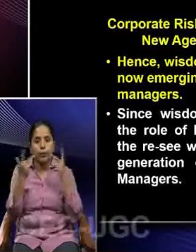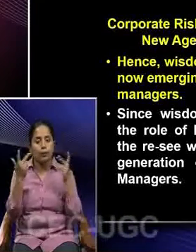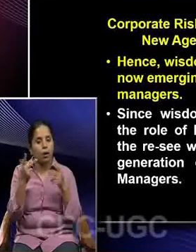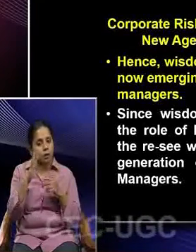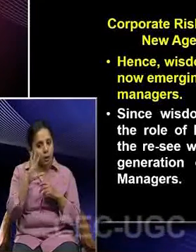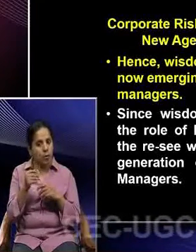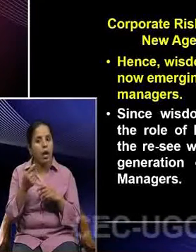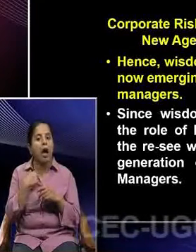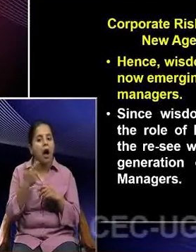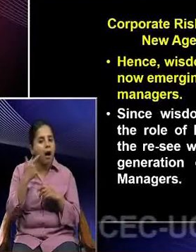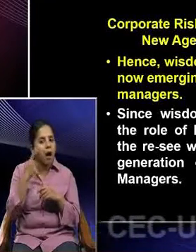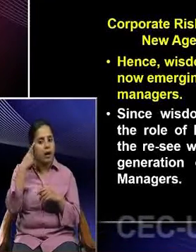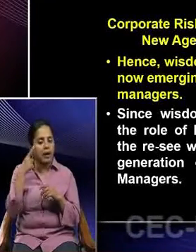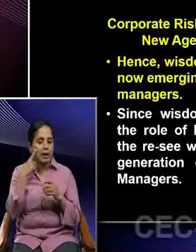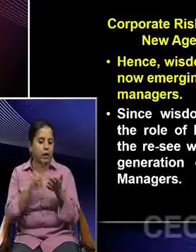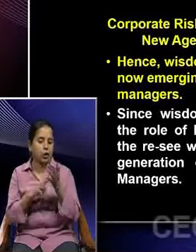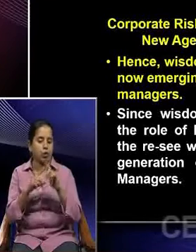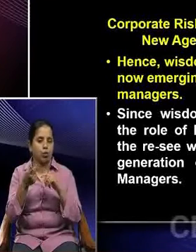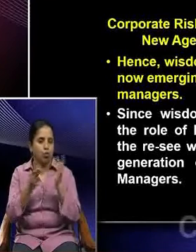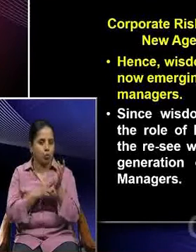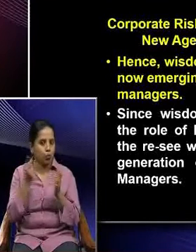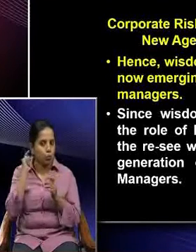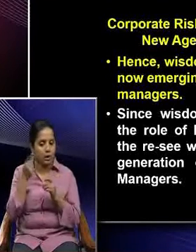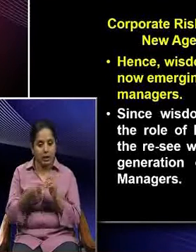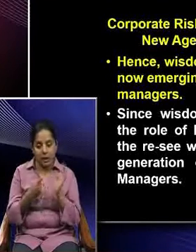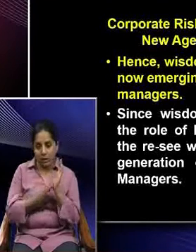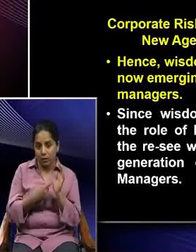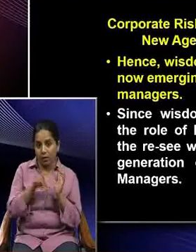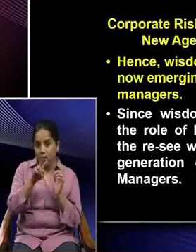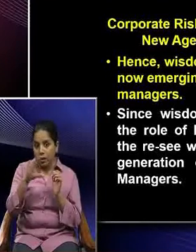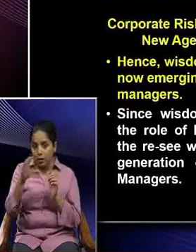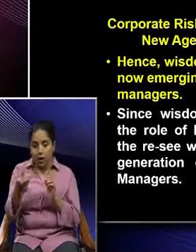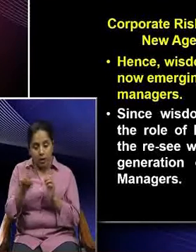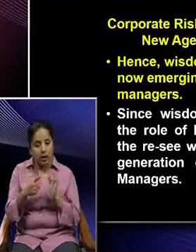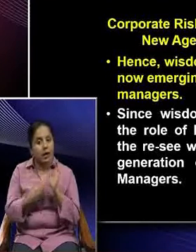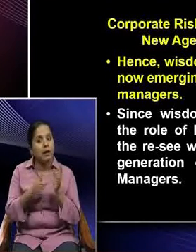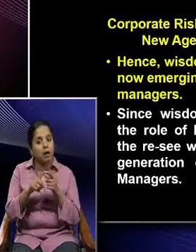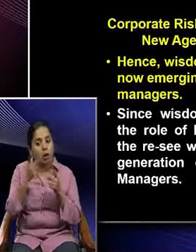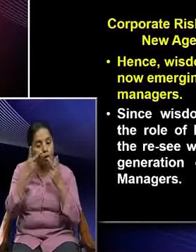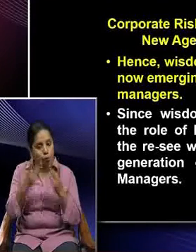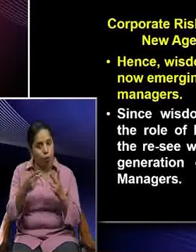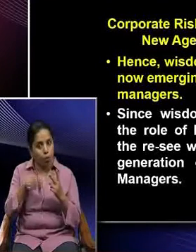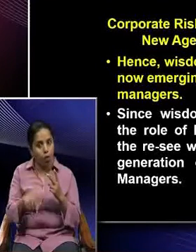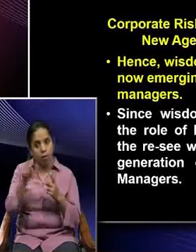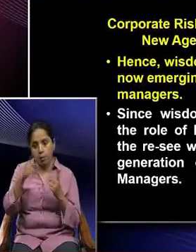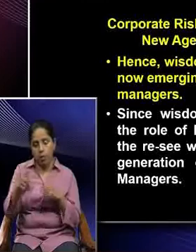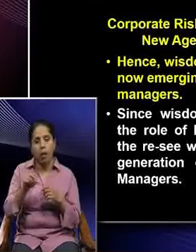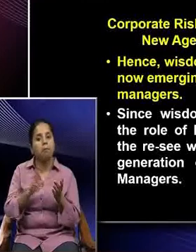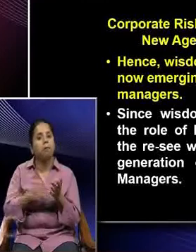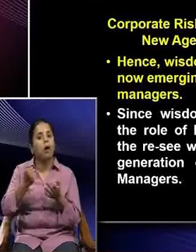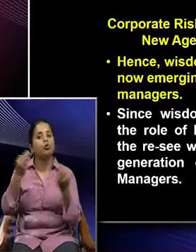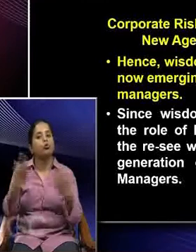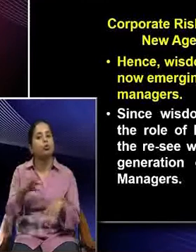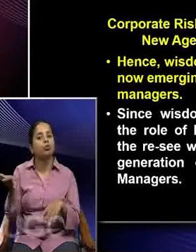intuition, thereby the re-see way, that is re-look. We can basically refer to the new generation of managers as